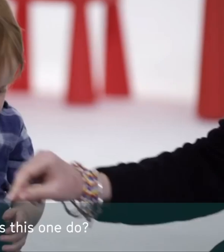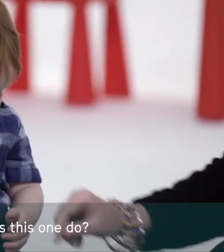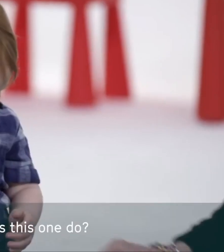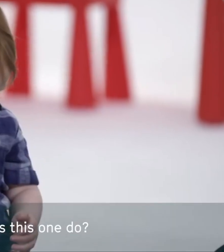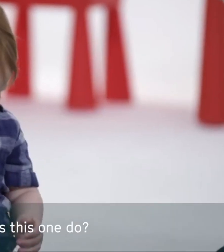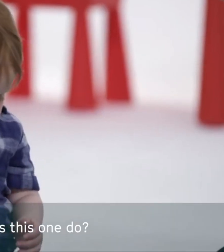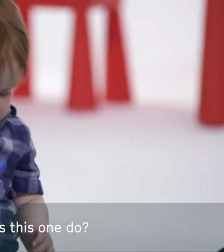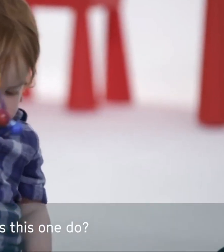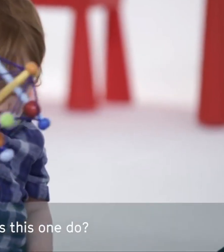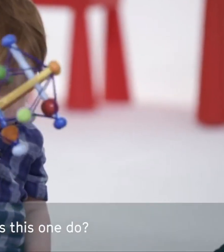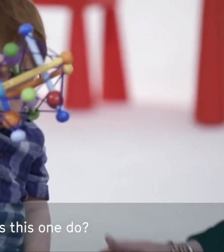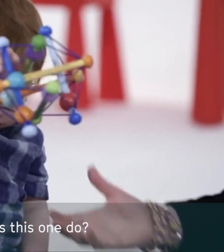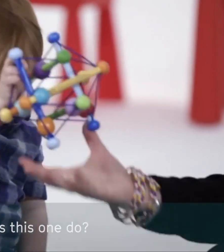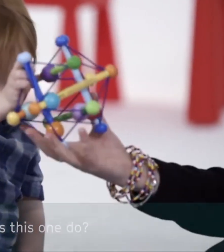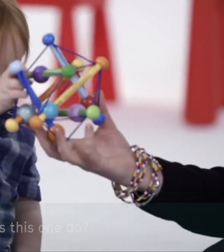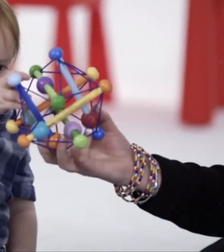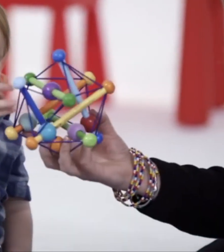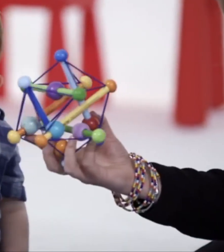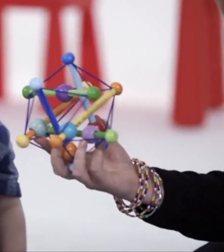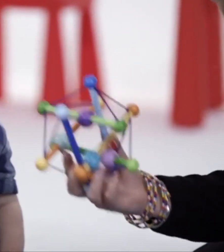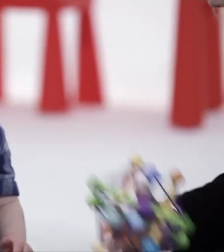one. What does this one do?